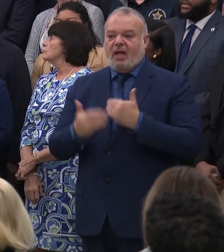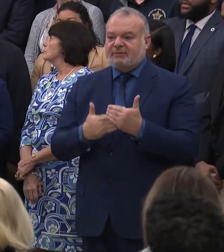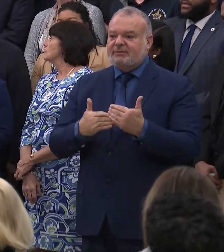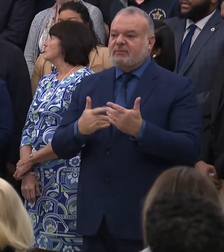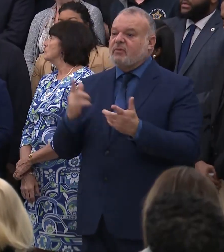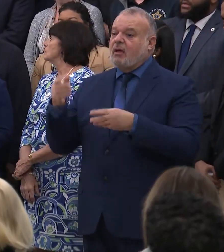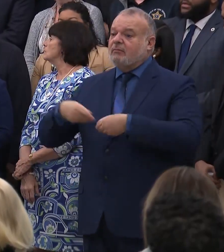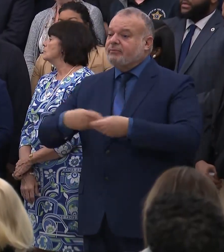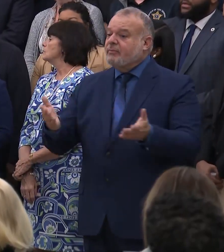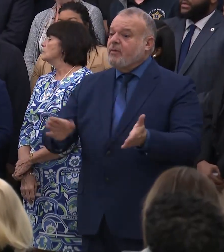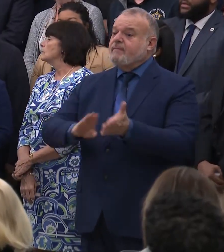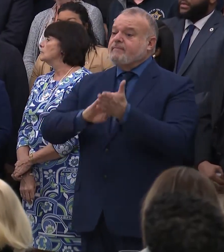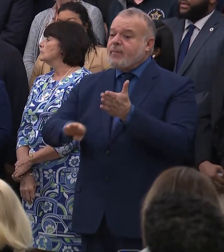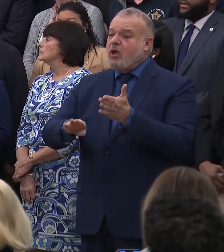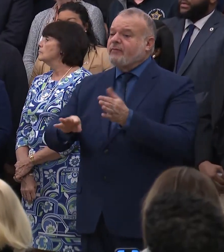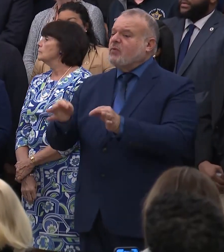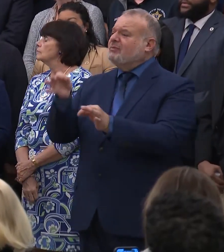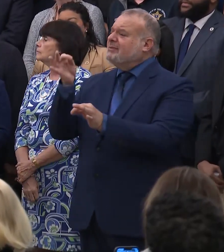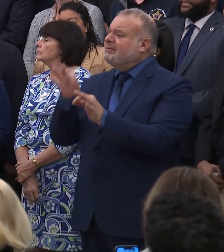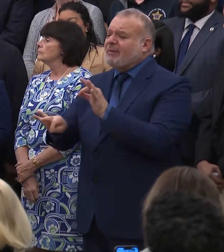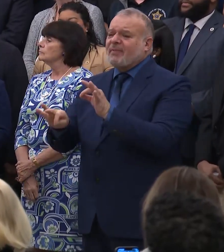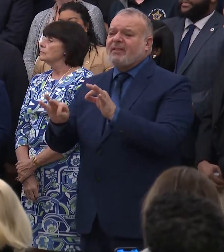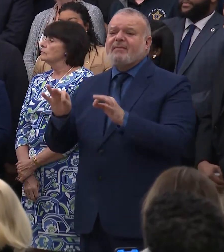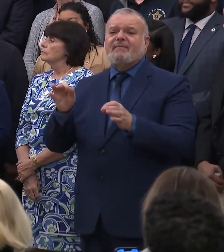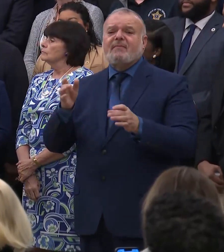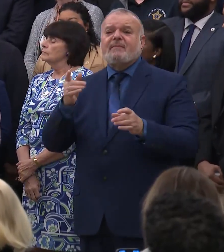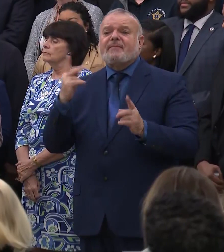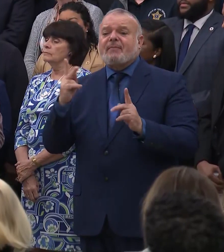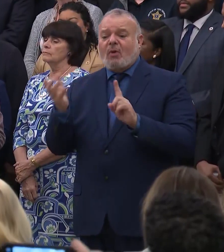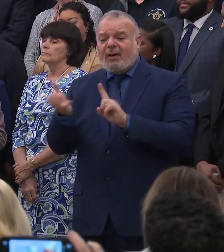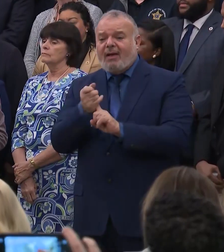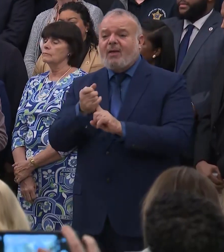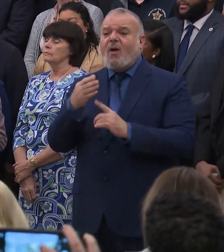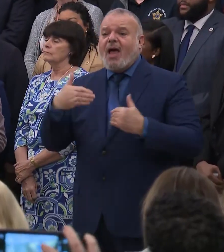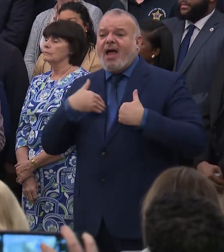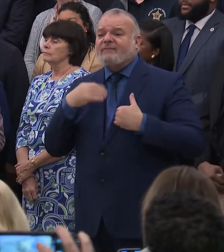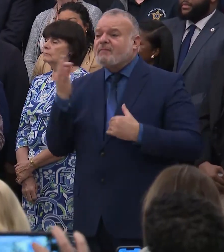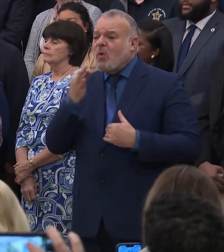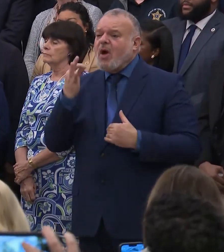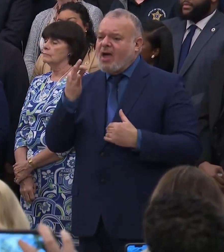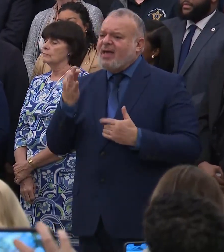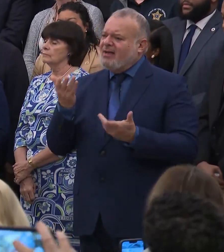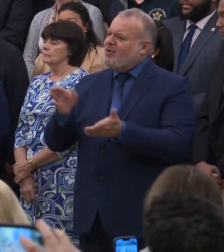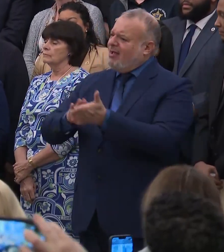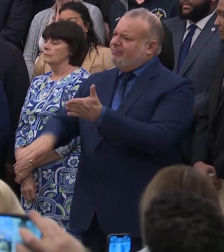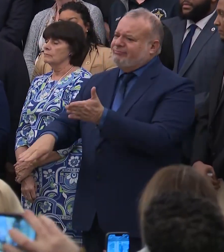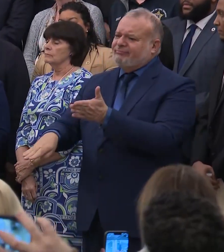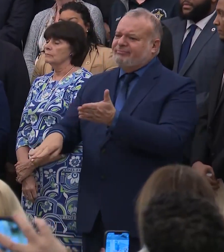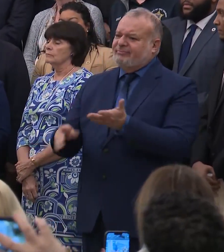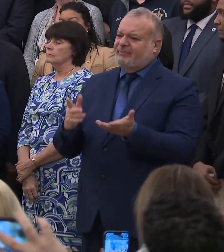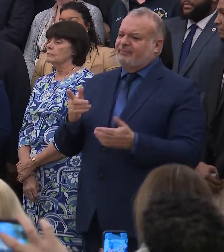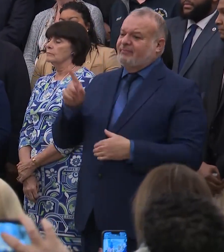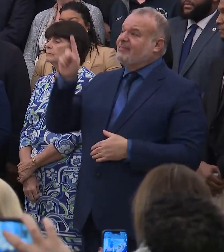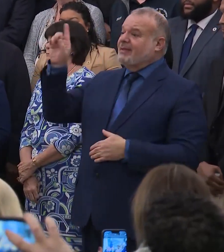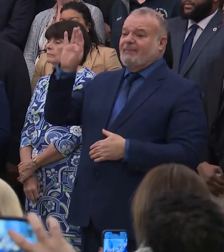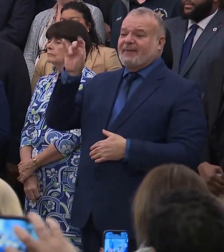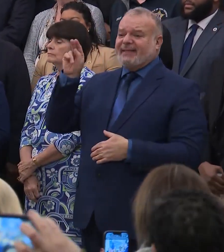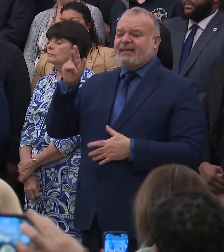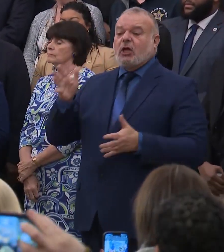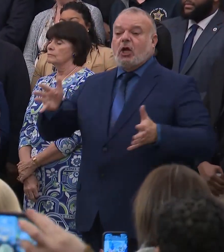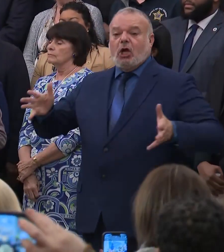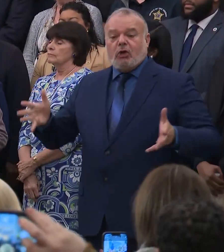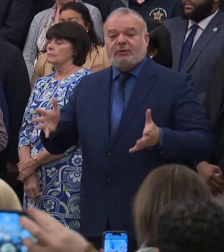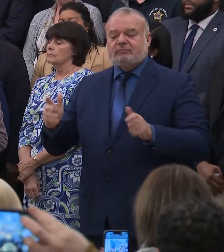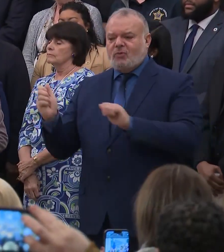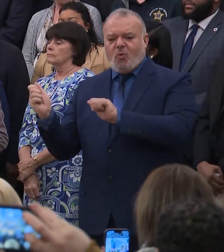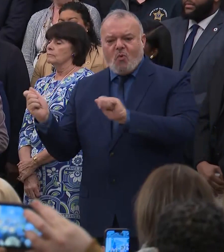simple marijuana possession at the federal level. President Biden urged governors to take action in their own states. And